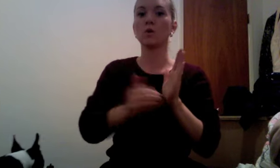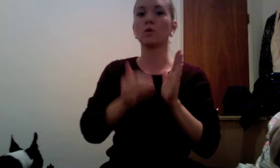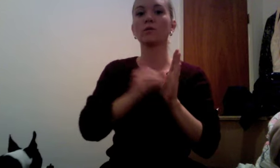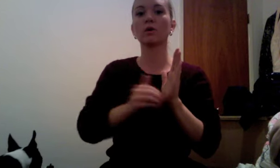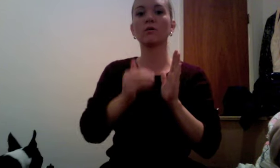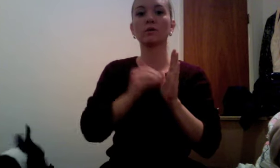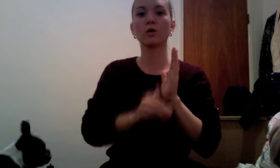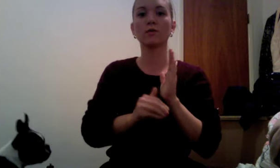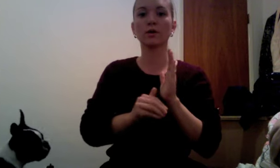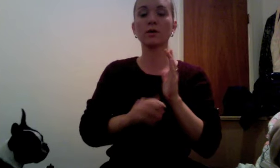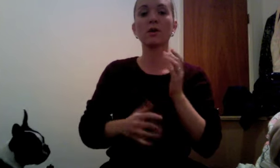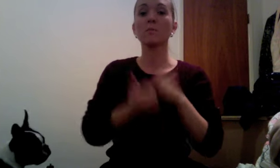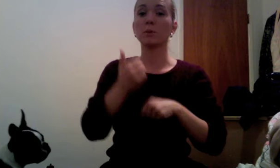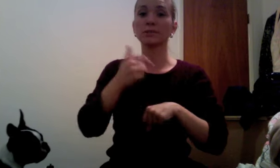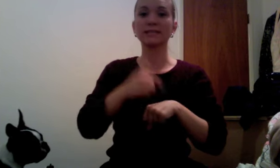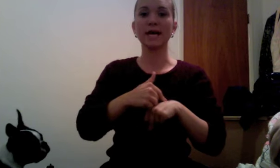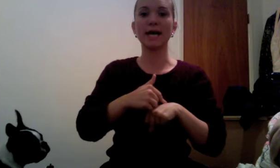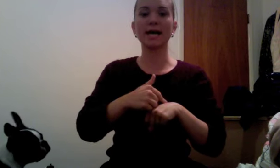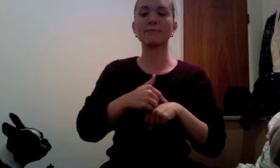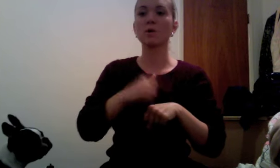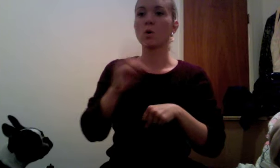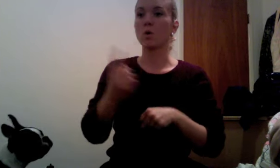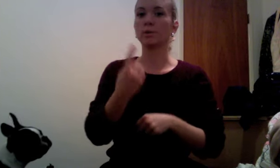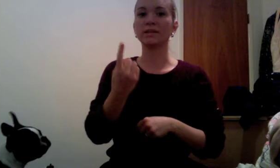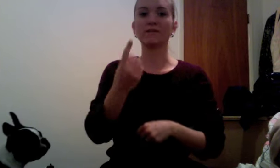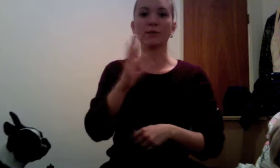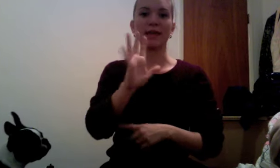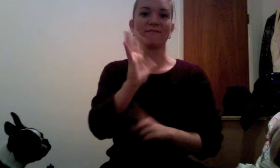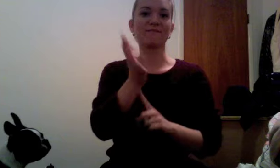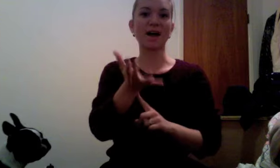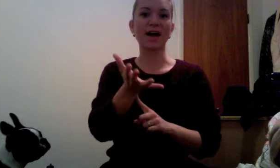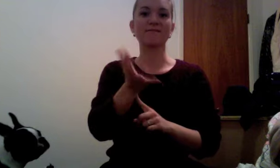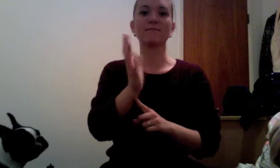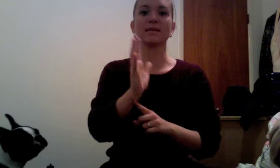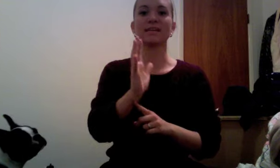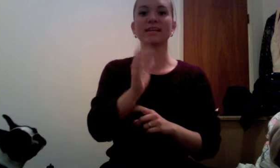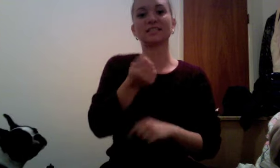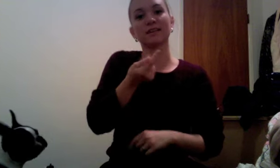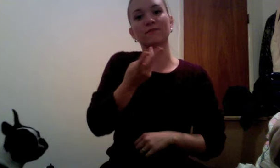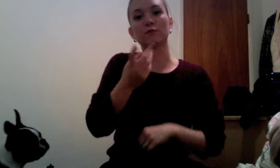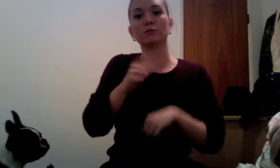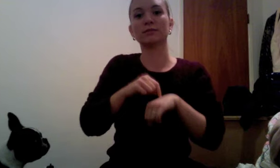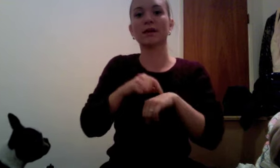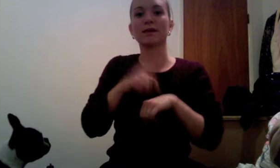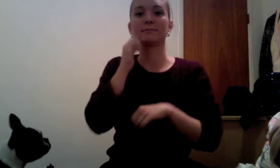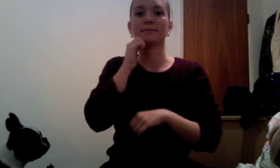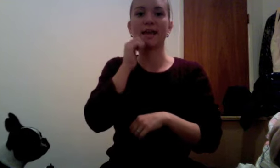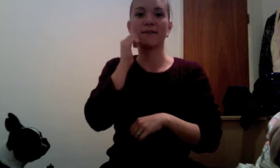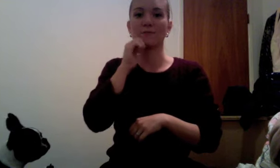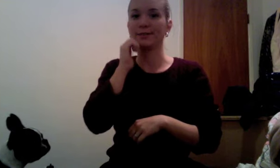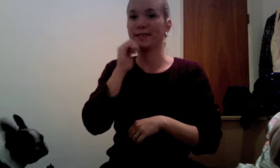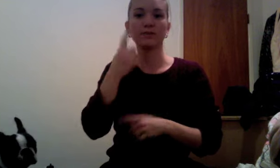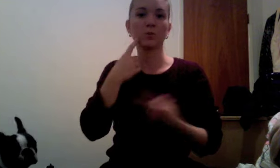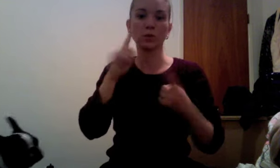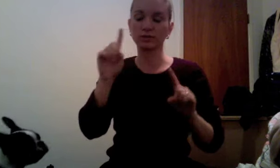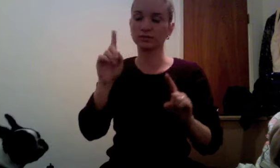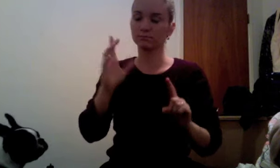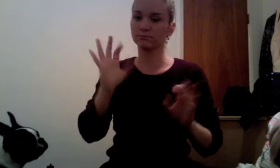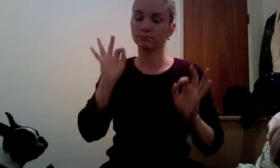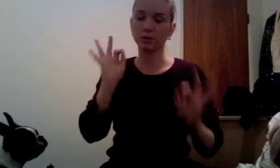and over and over. Most of the time, only for like 5 minutes, a few times every day works